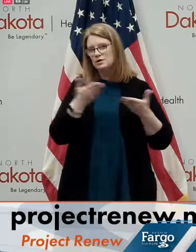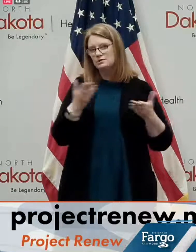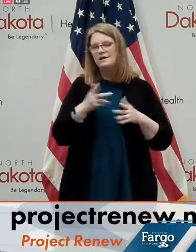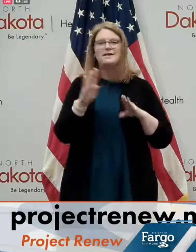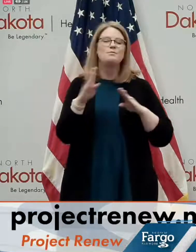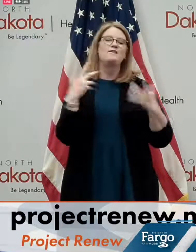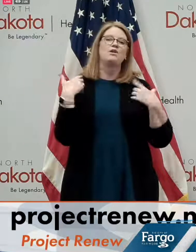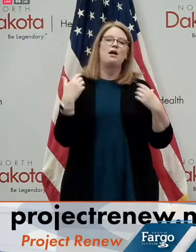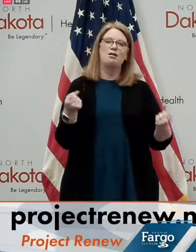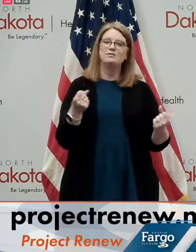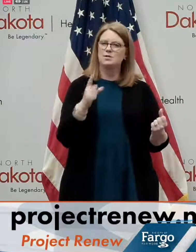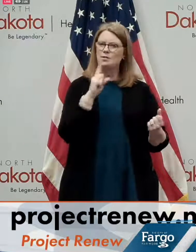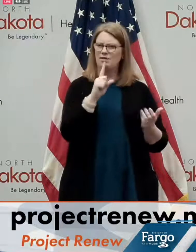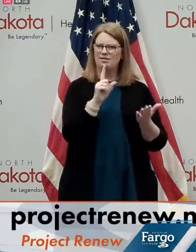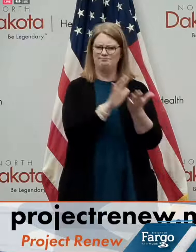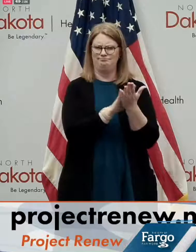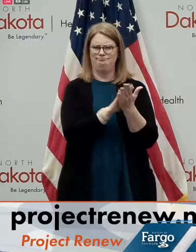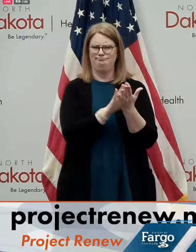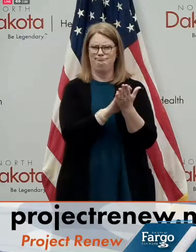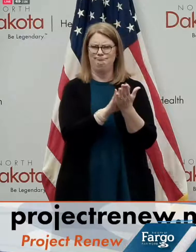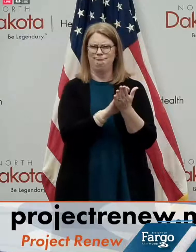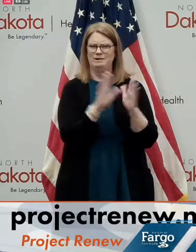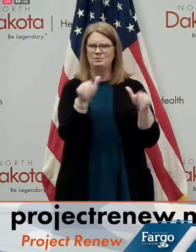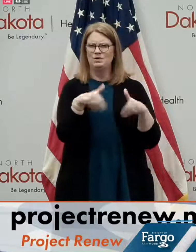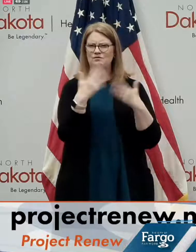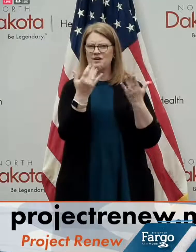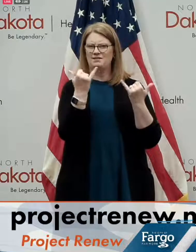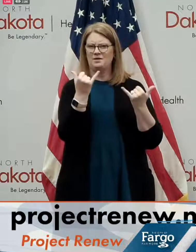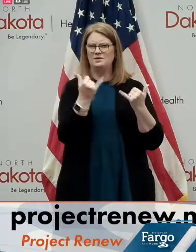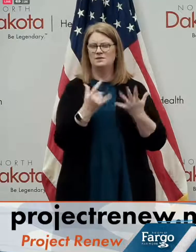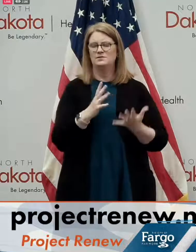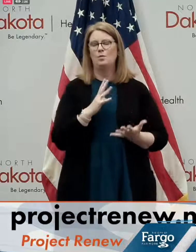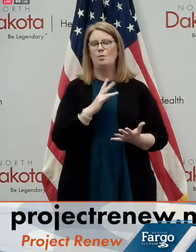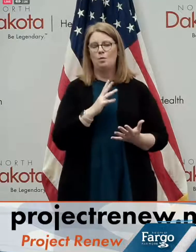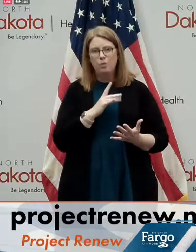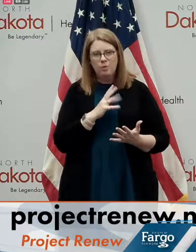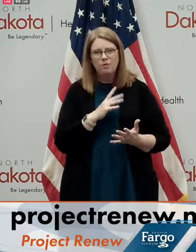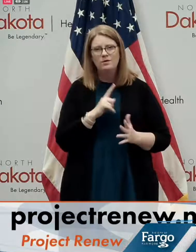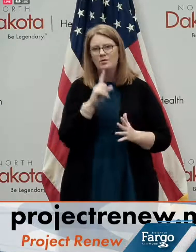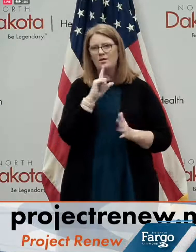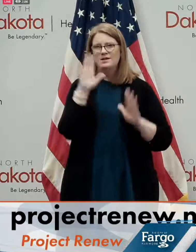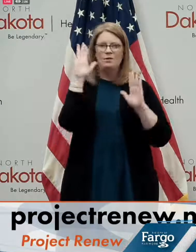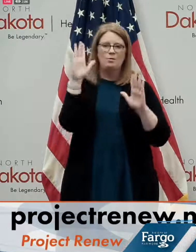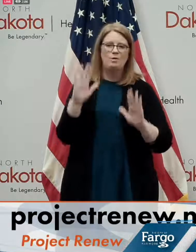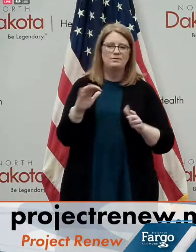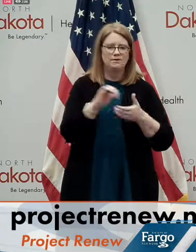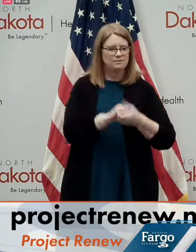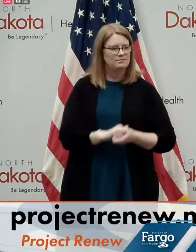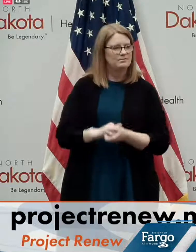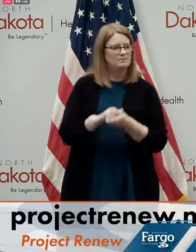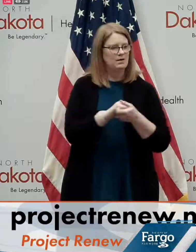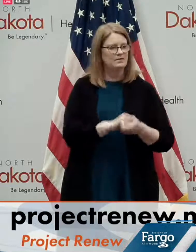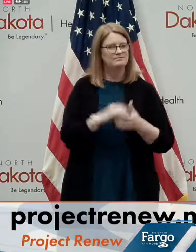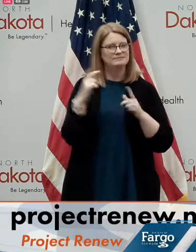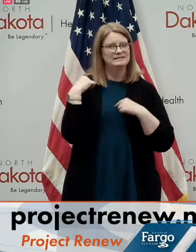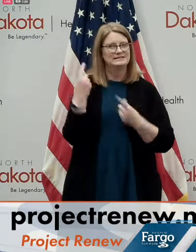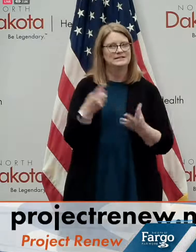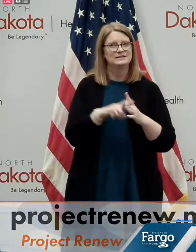for the great work in providing these updates every day. They've been a fantastic partner and are a key part of Recovery Reinvented since the